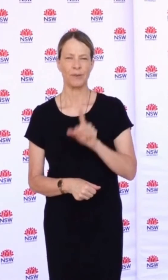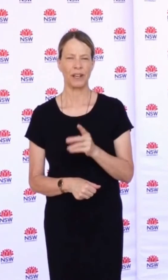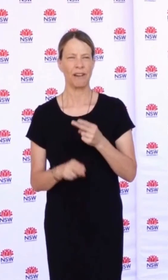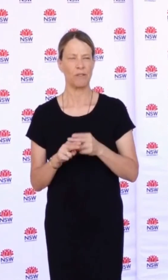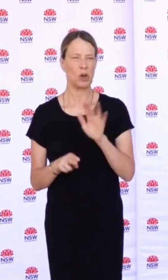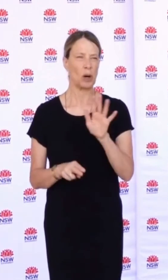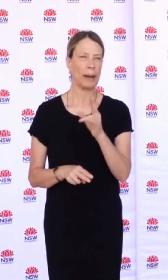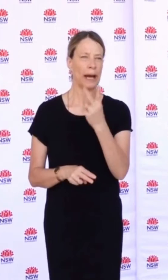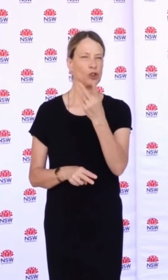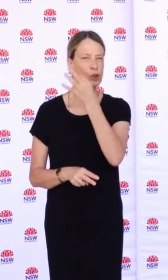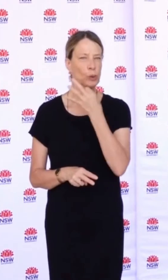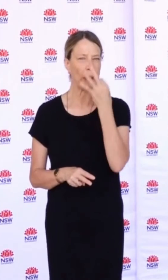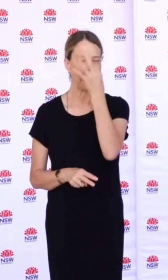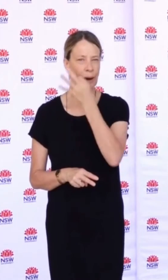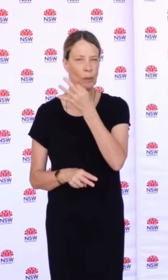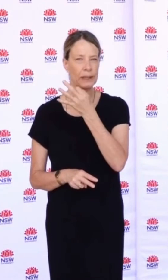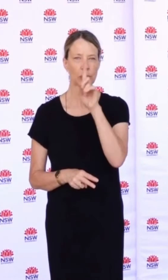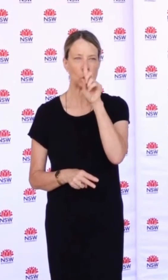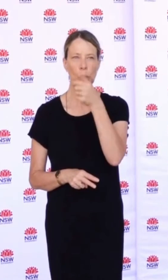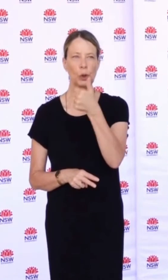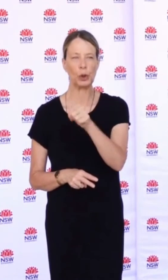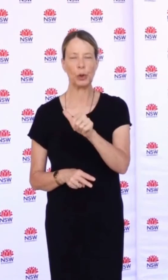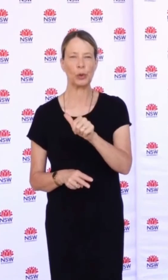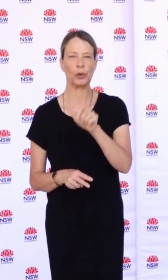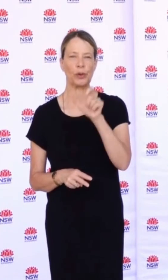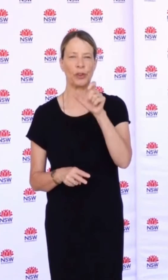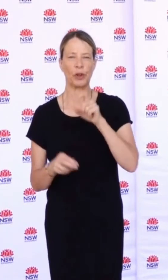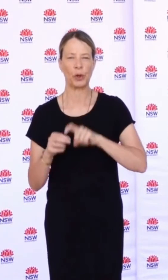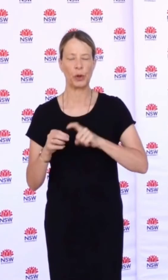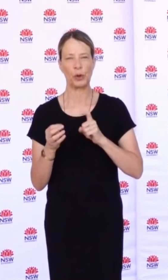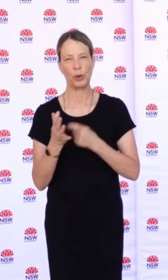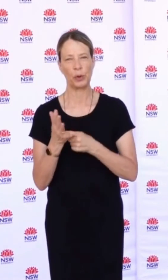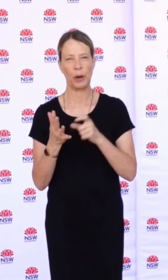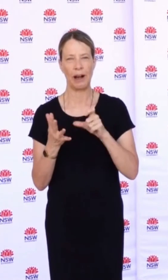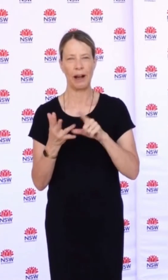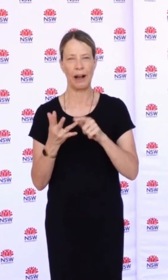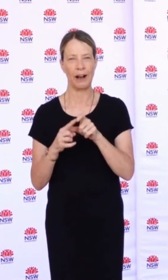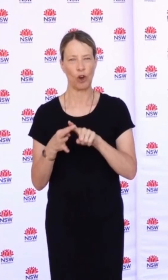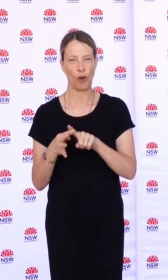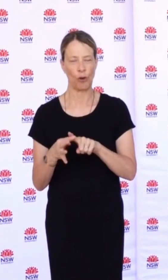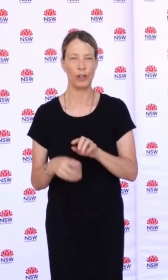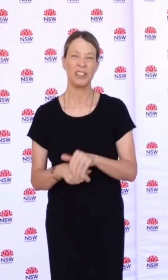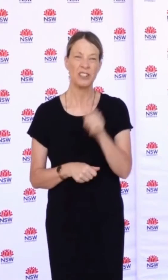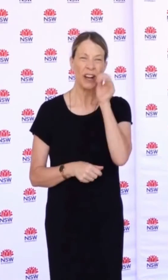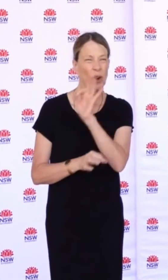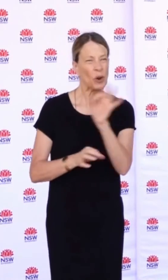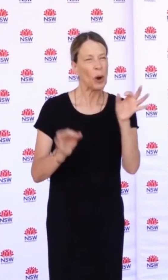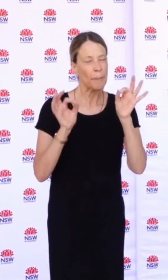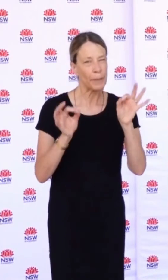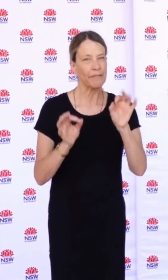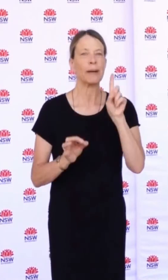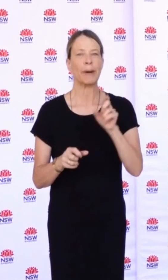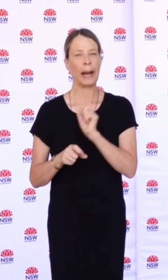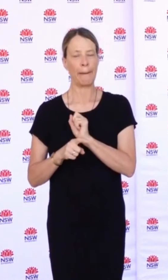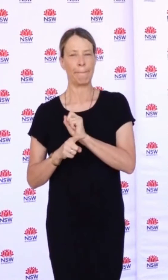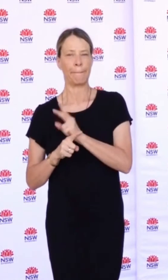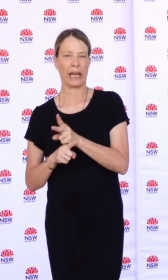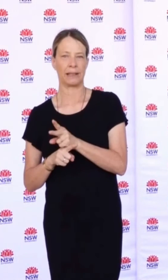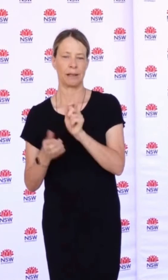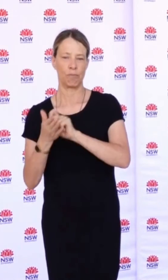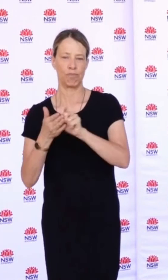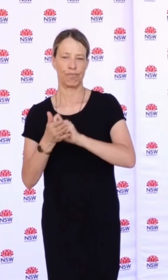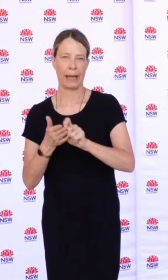given that we only made this mandatory as of 1 January. Are you confident with the system that's in place that